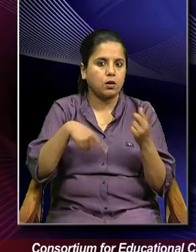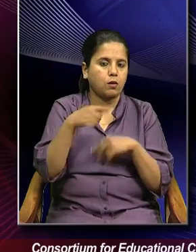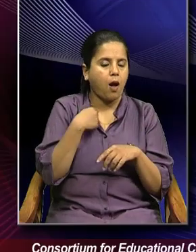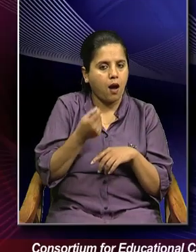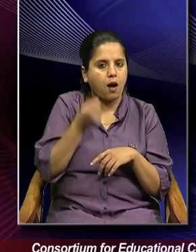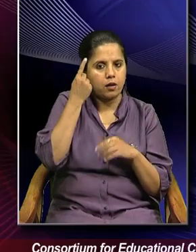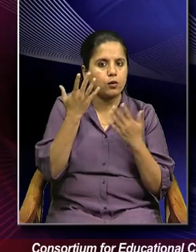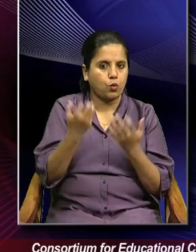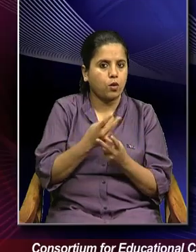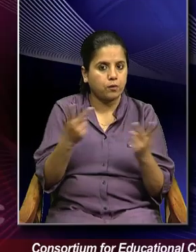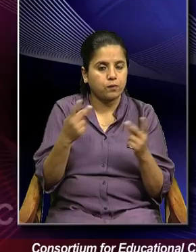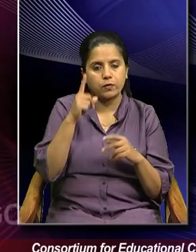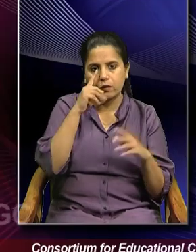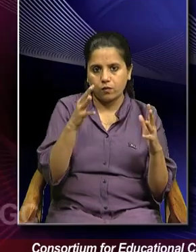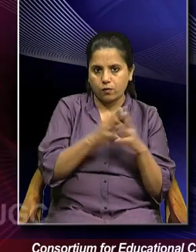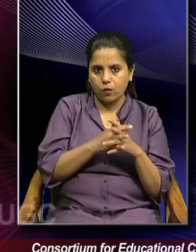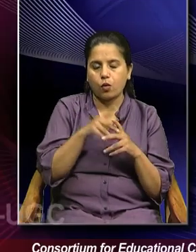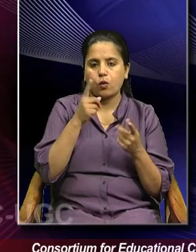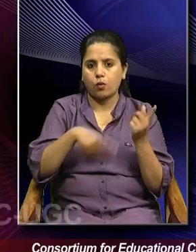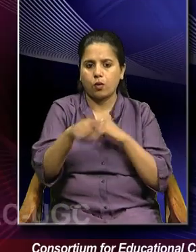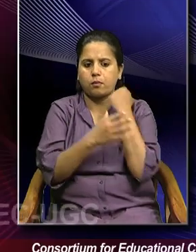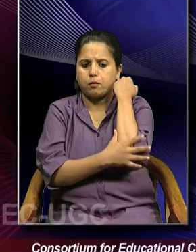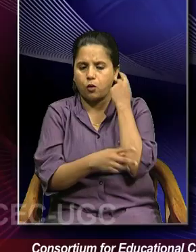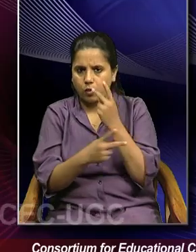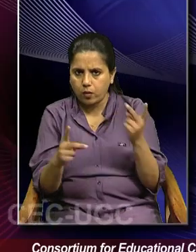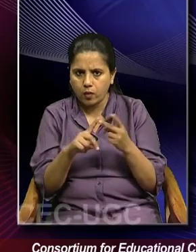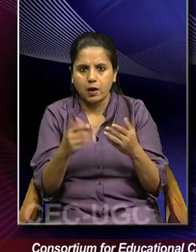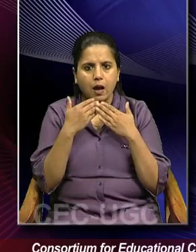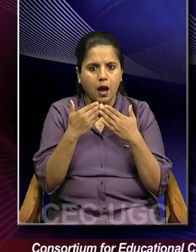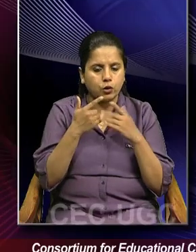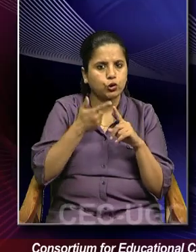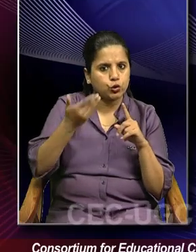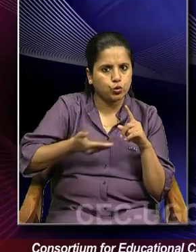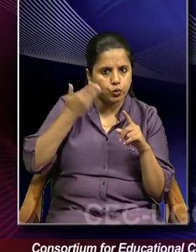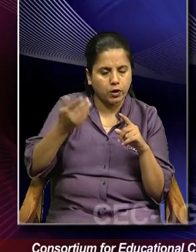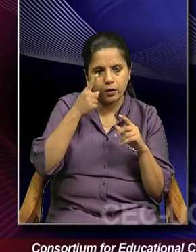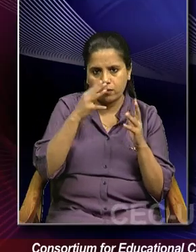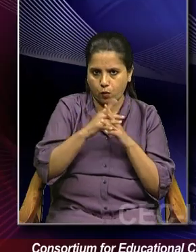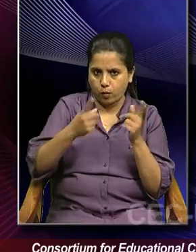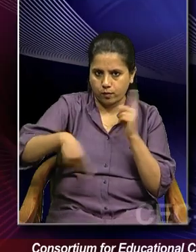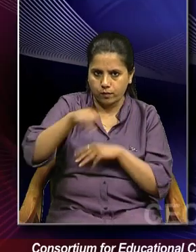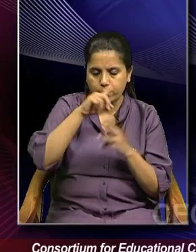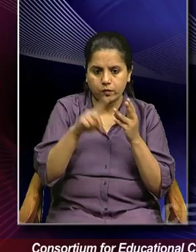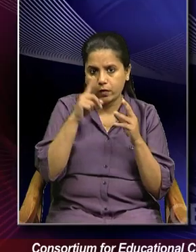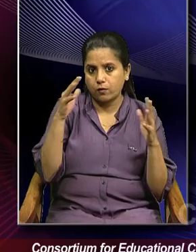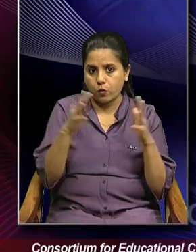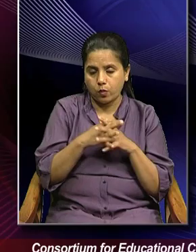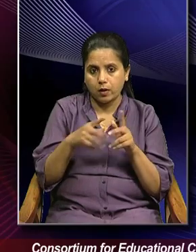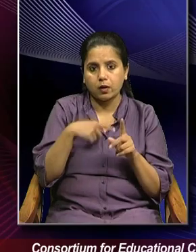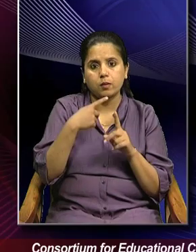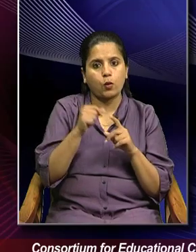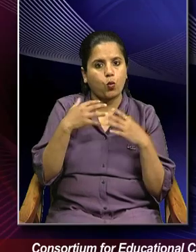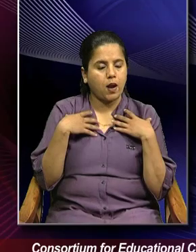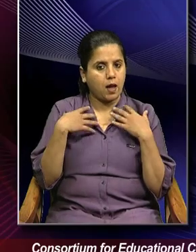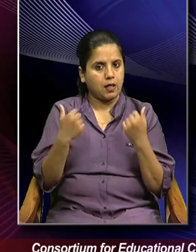them. Women and poverty, education and training of women, women and